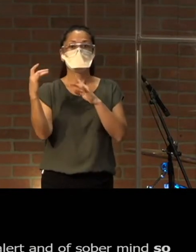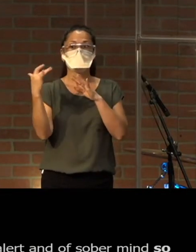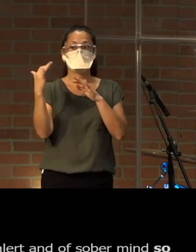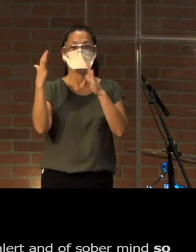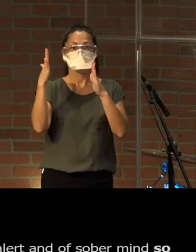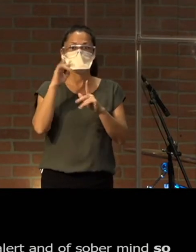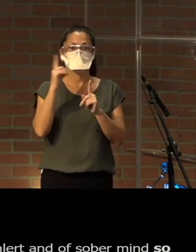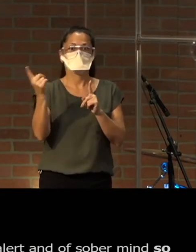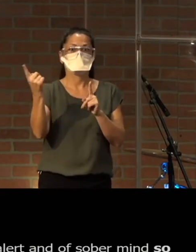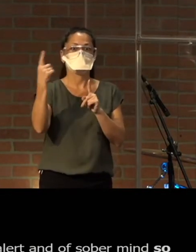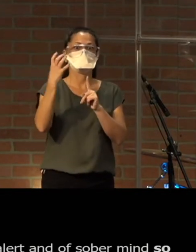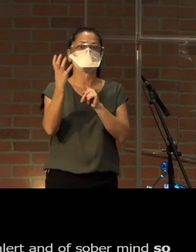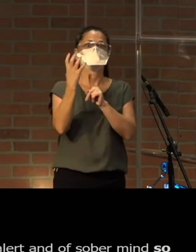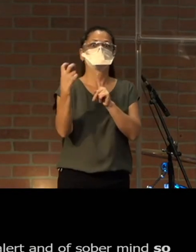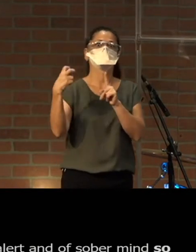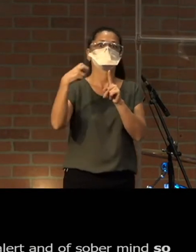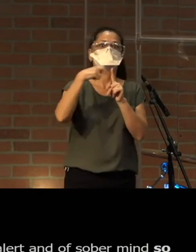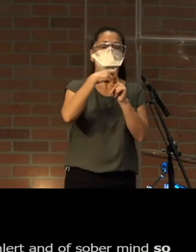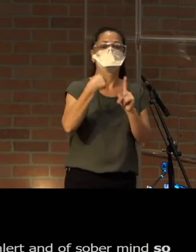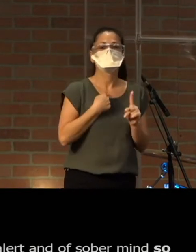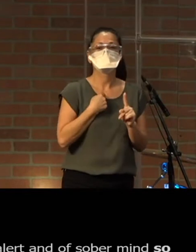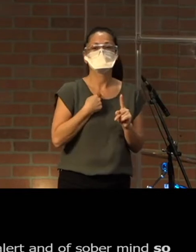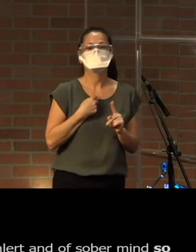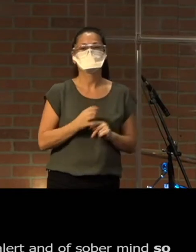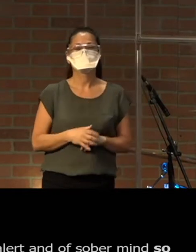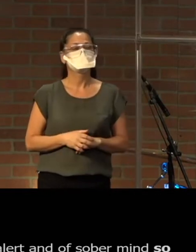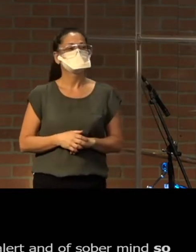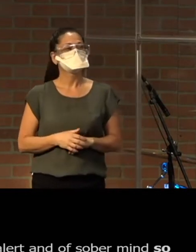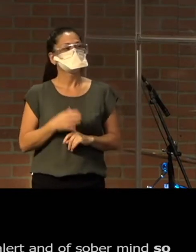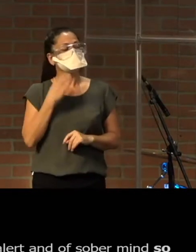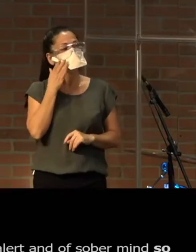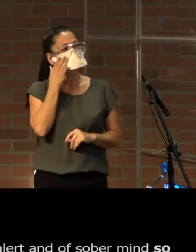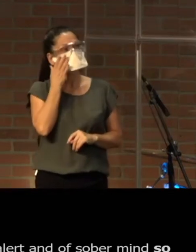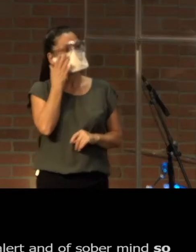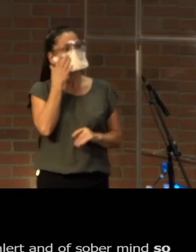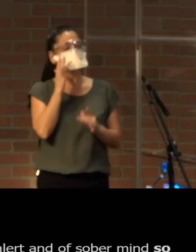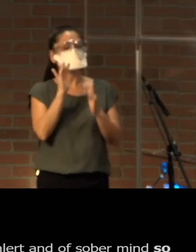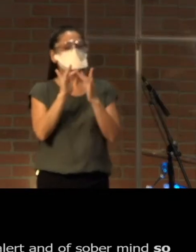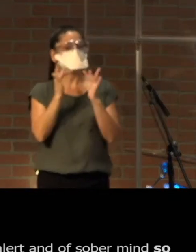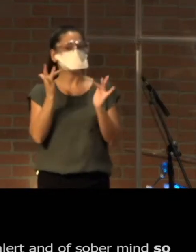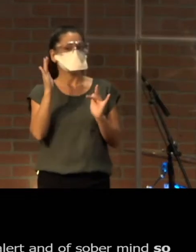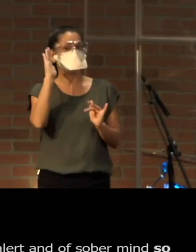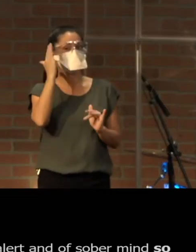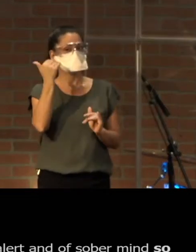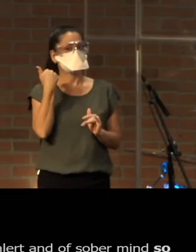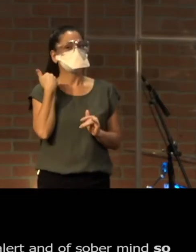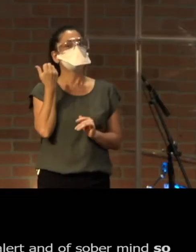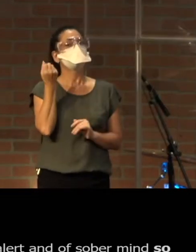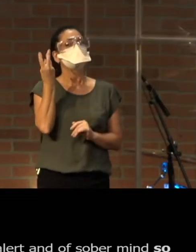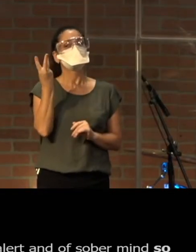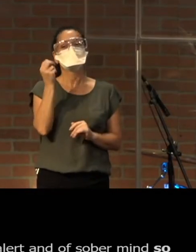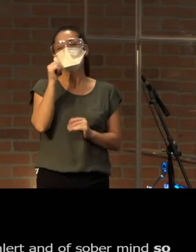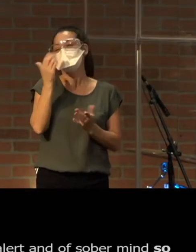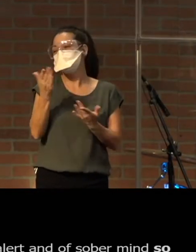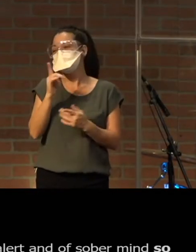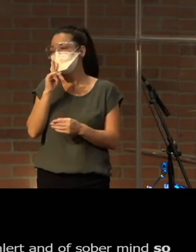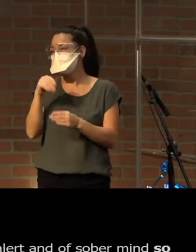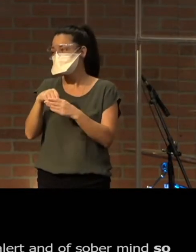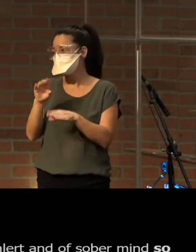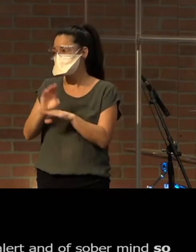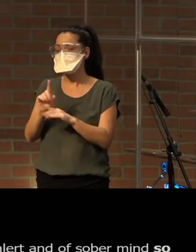me. Now, we don't have any of those people in our church, but the internet seems to have a few of them, as do